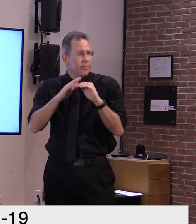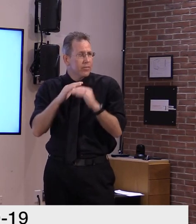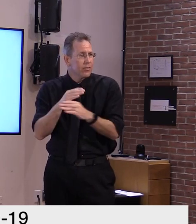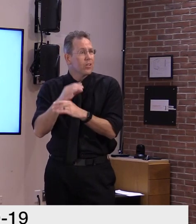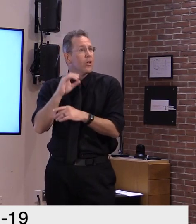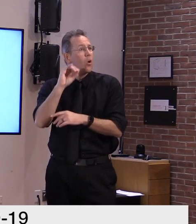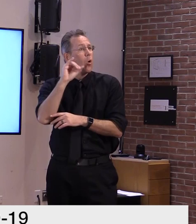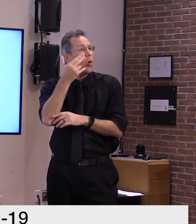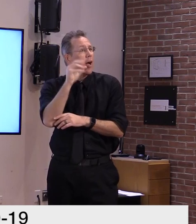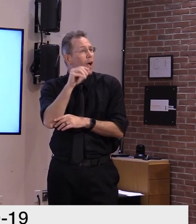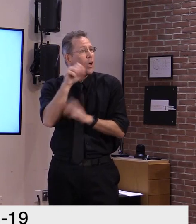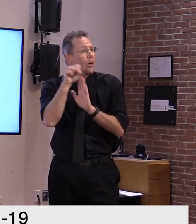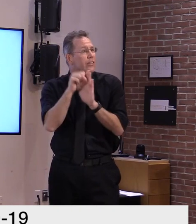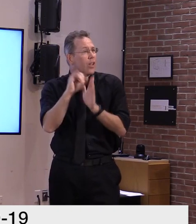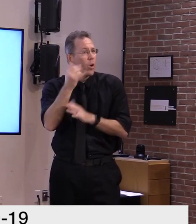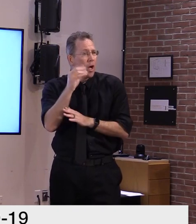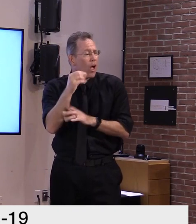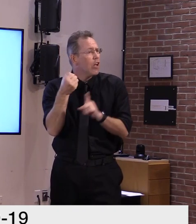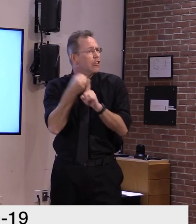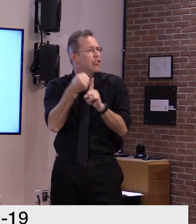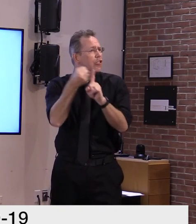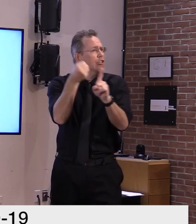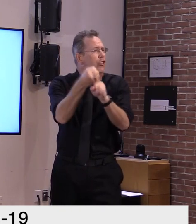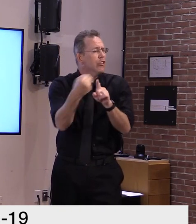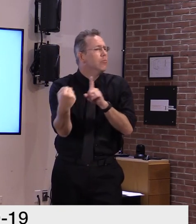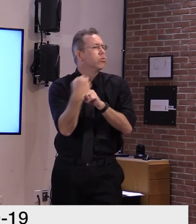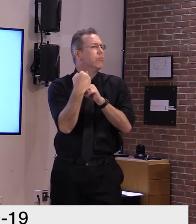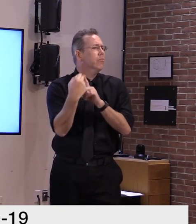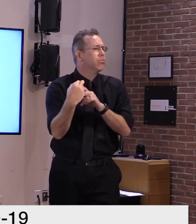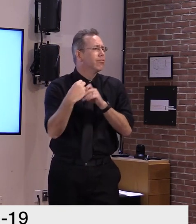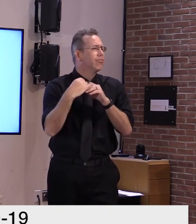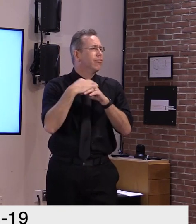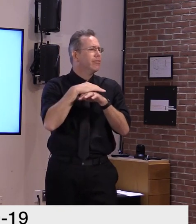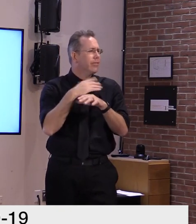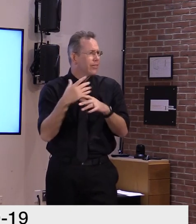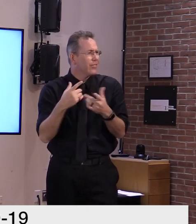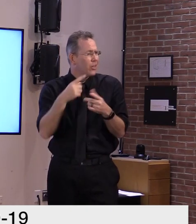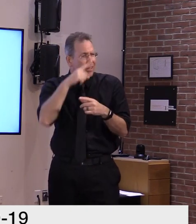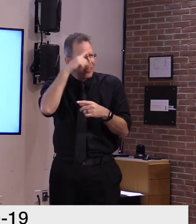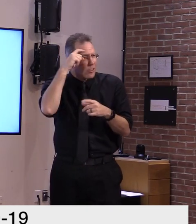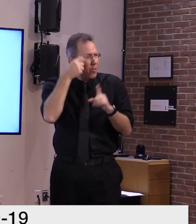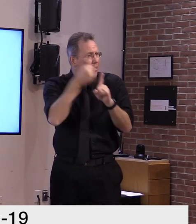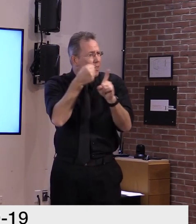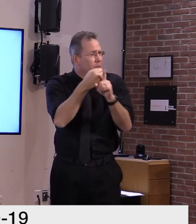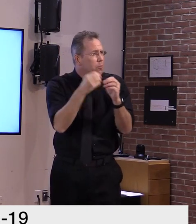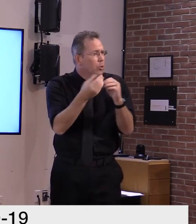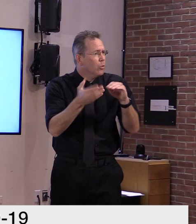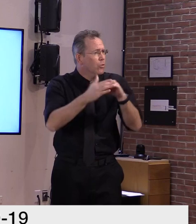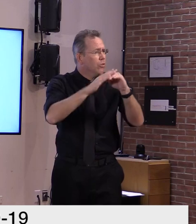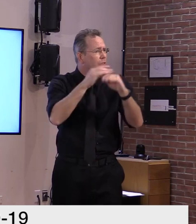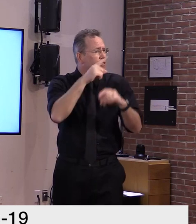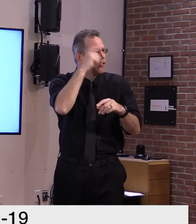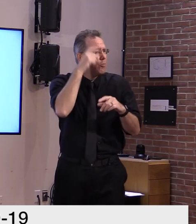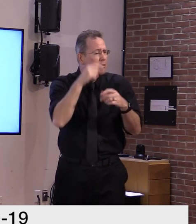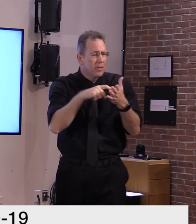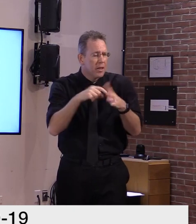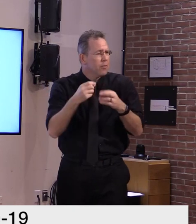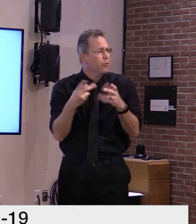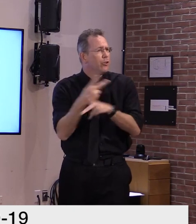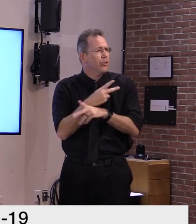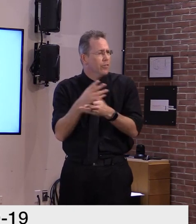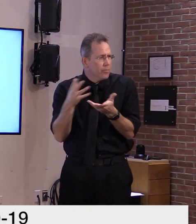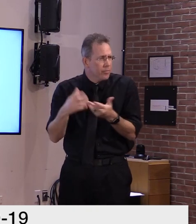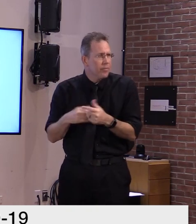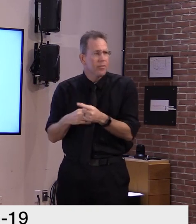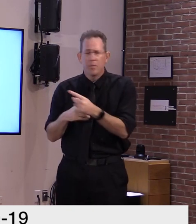places in Pennsylvania that got swept up with that summer surge quickly turned red and yellow. The number of people that could come to Vermont went